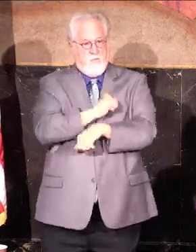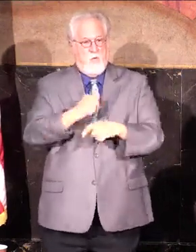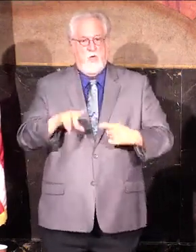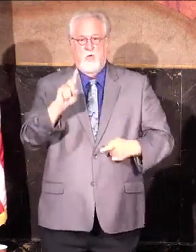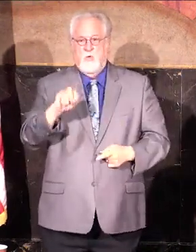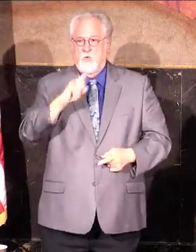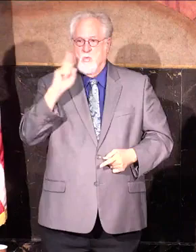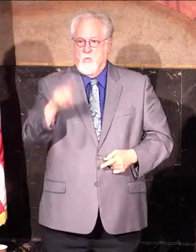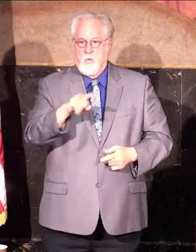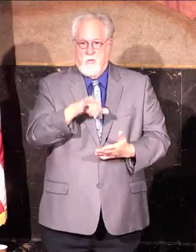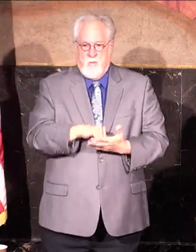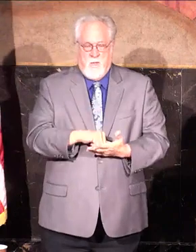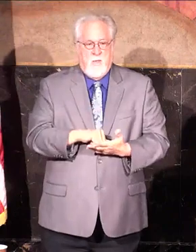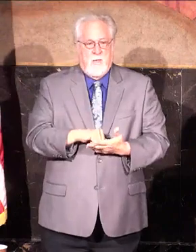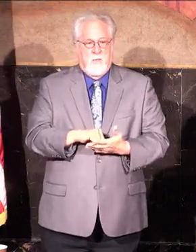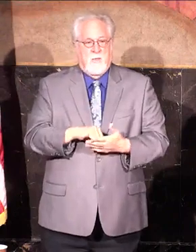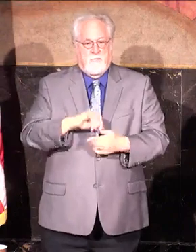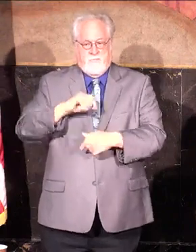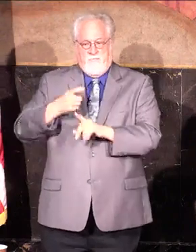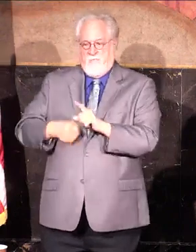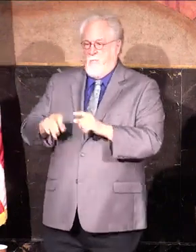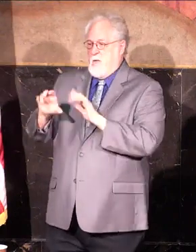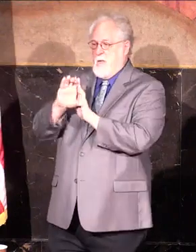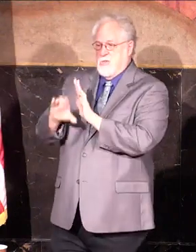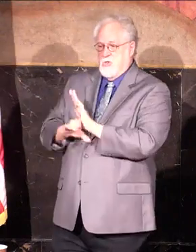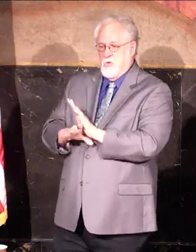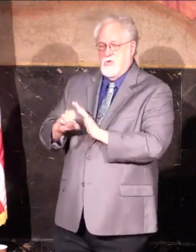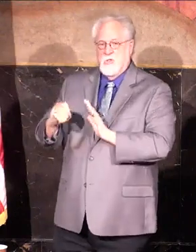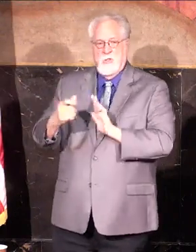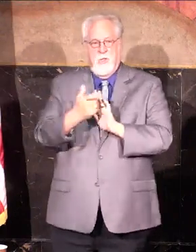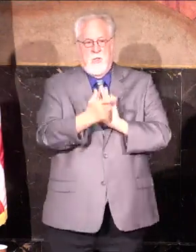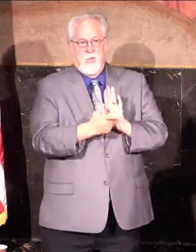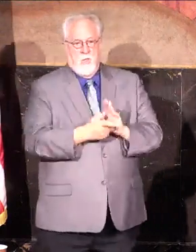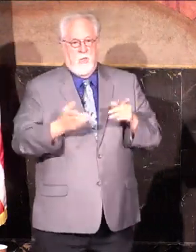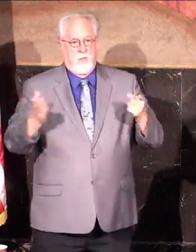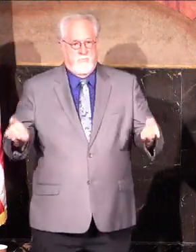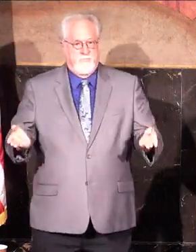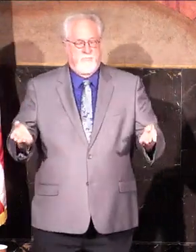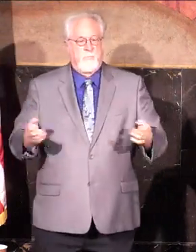law, based in the Constitution and statutory law as well.